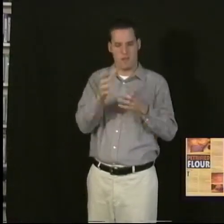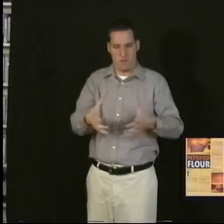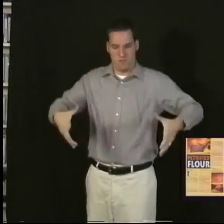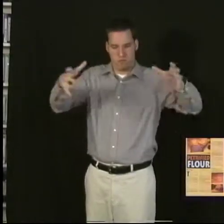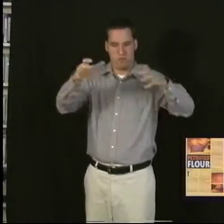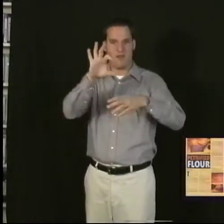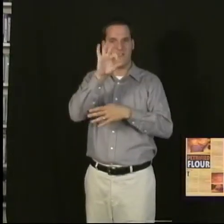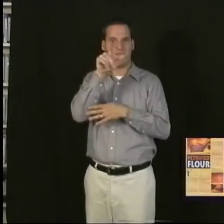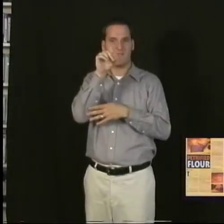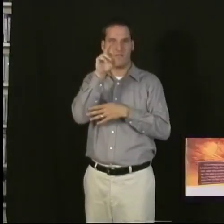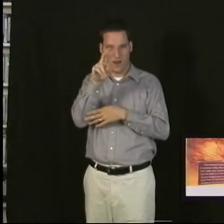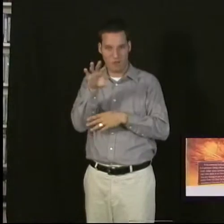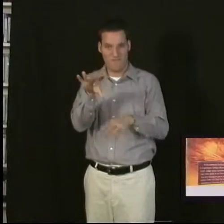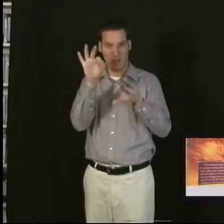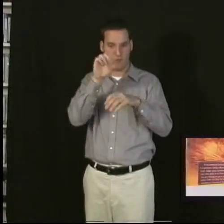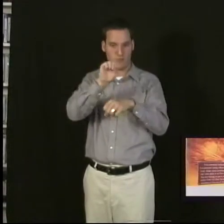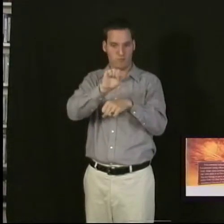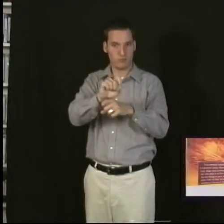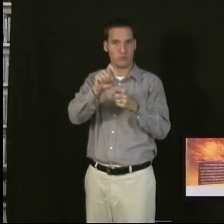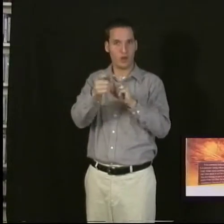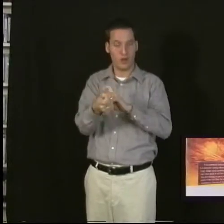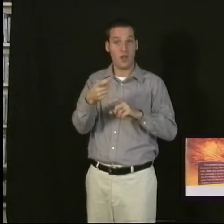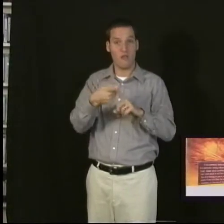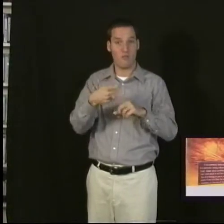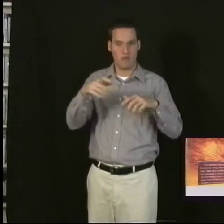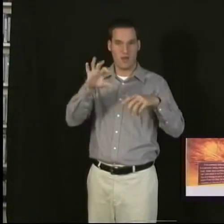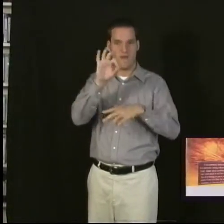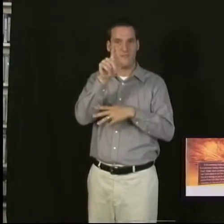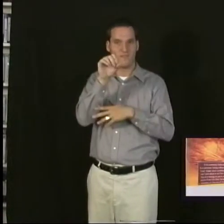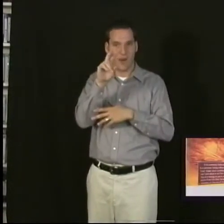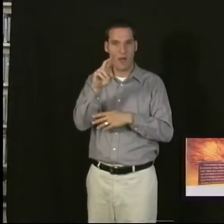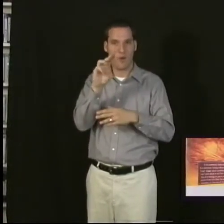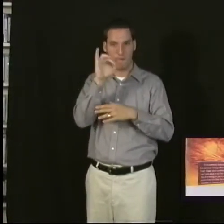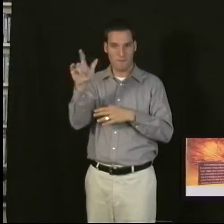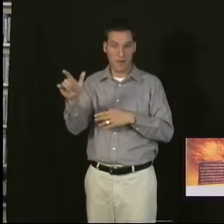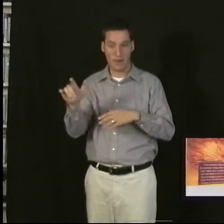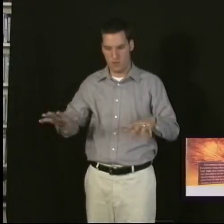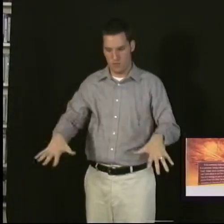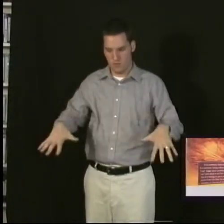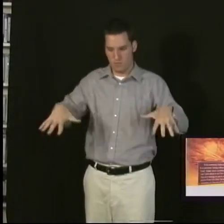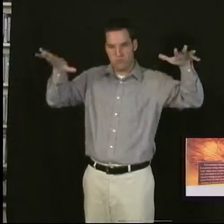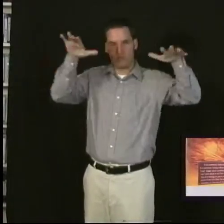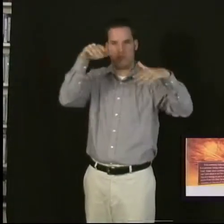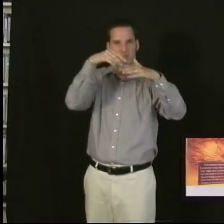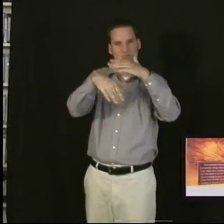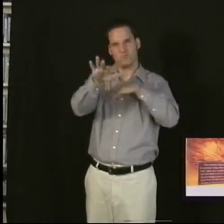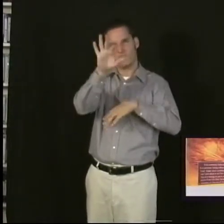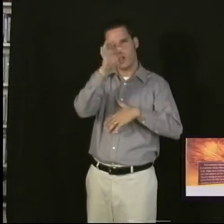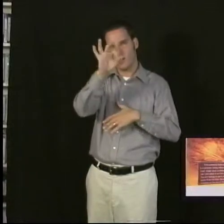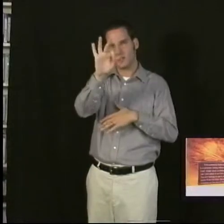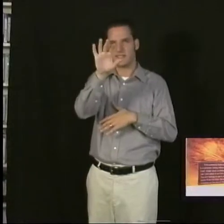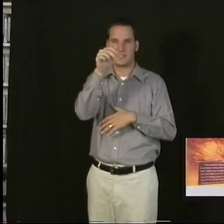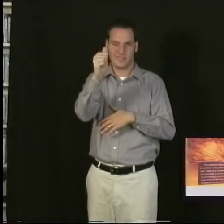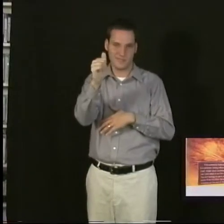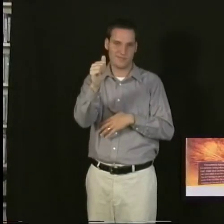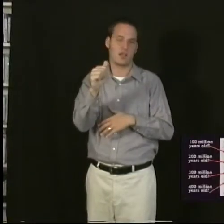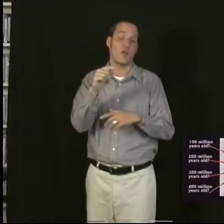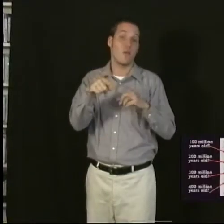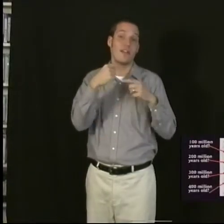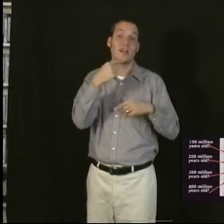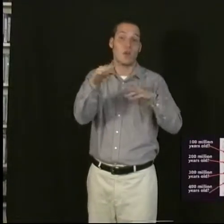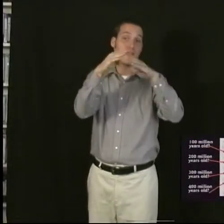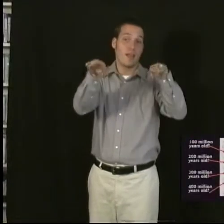Arkansas, from a flour mill that flooded in the 1910s, I believe. So kids, when they tell you the layers are different